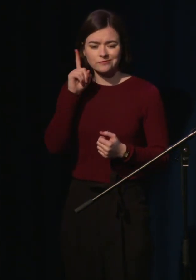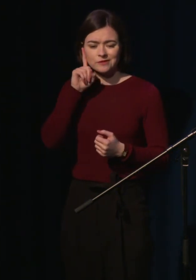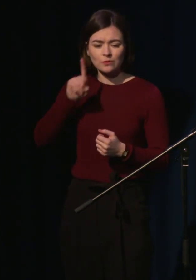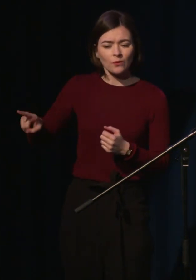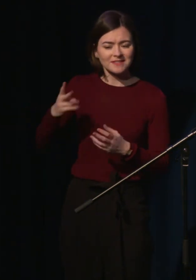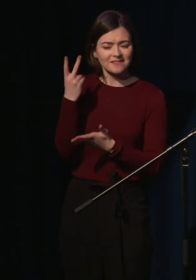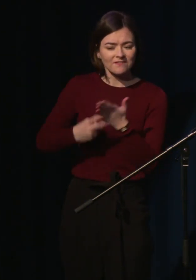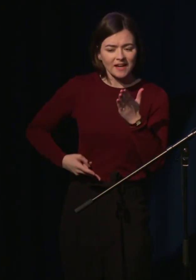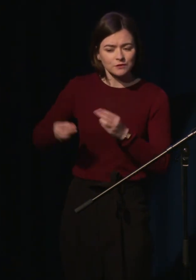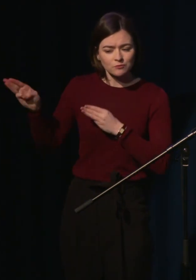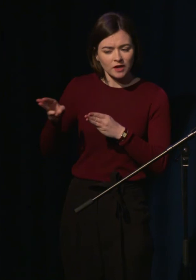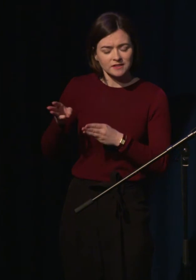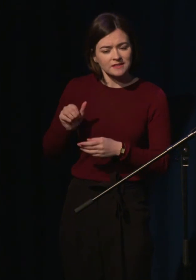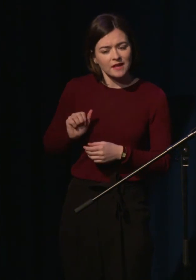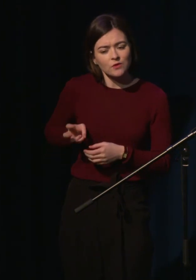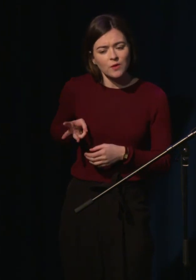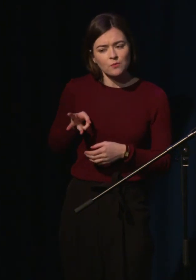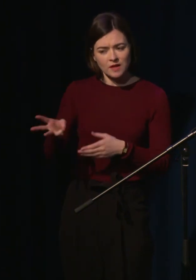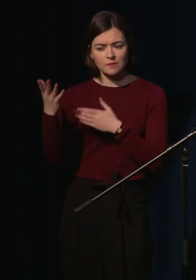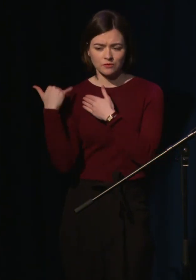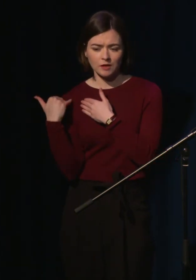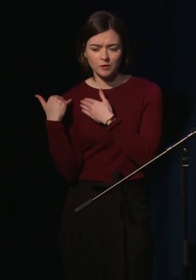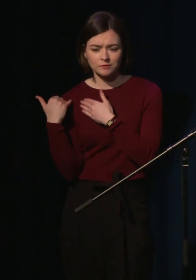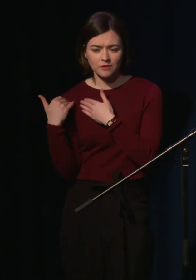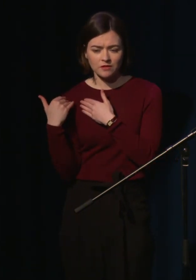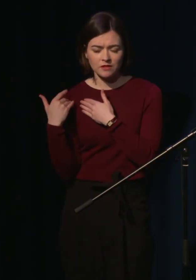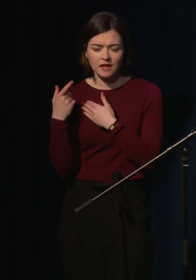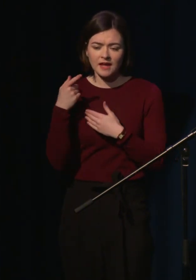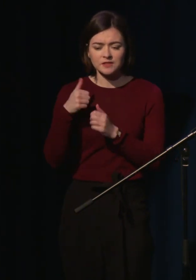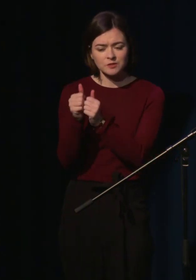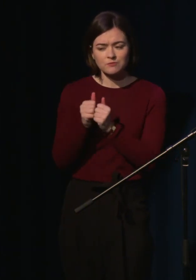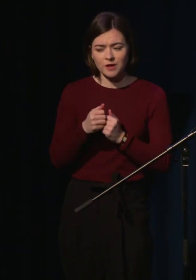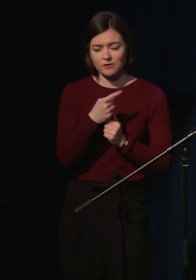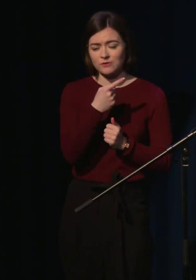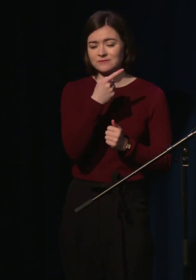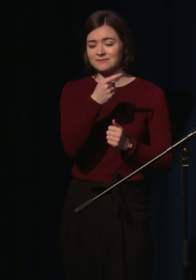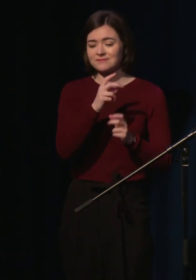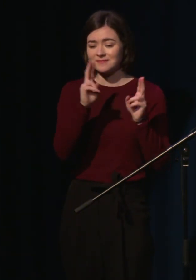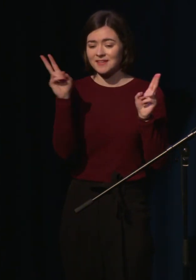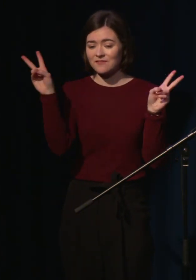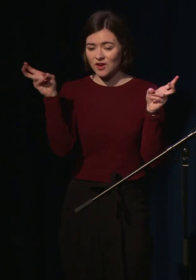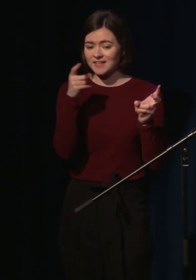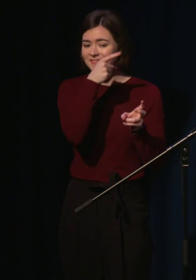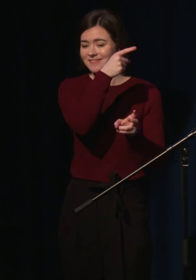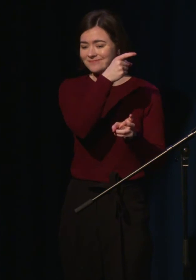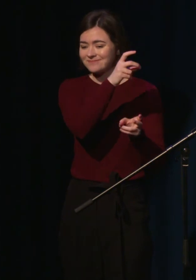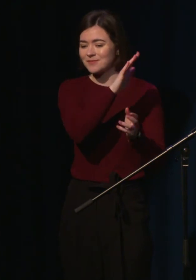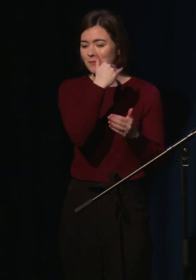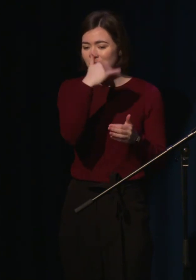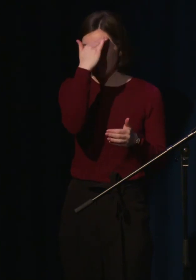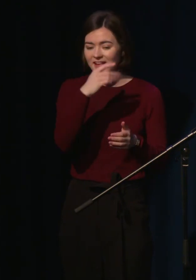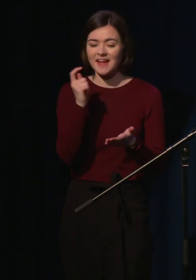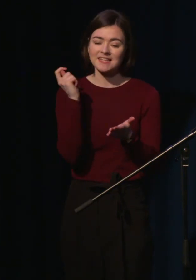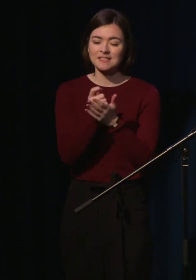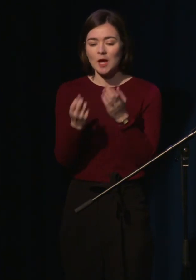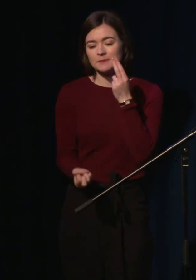and practices will be held to account. And to borrow a phrase from across the Atlantic, time's up. And to borrow one of my